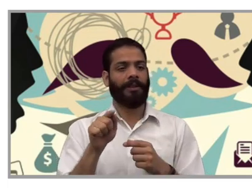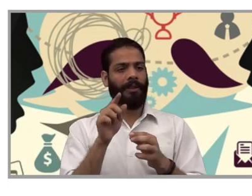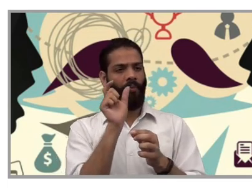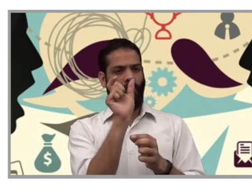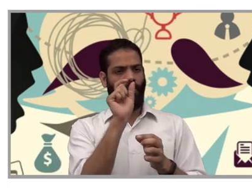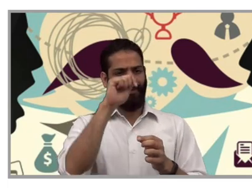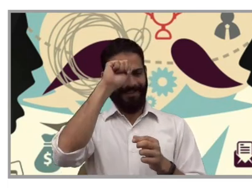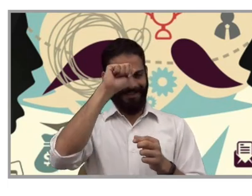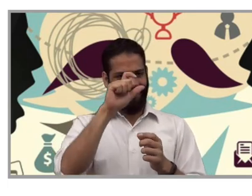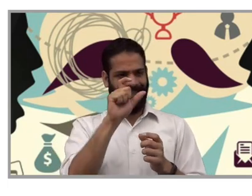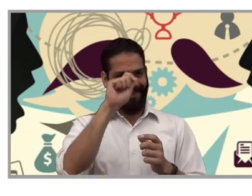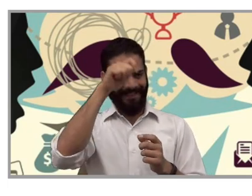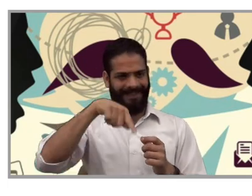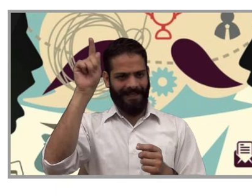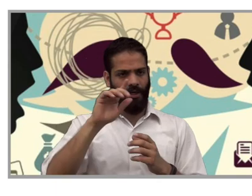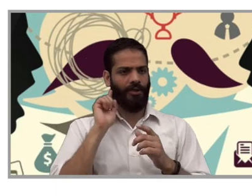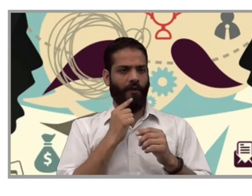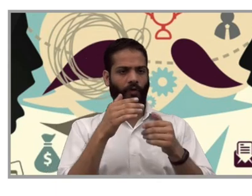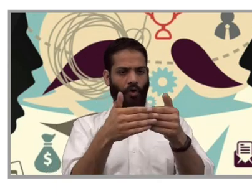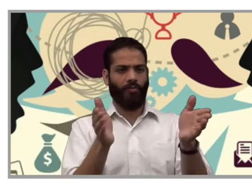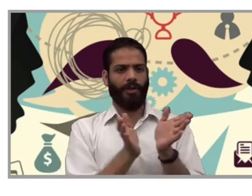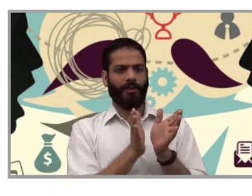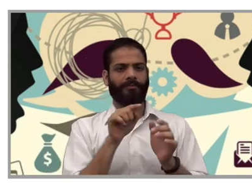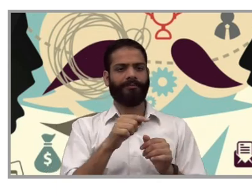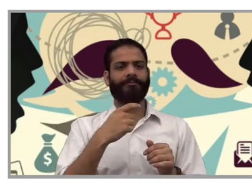Our next topic is coinage.